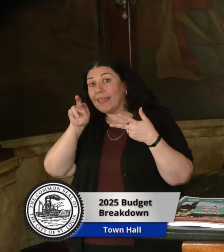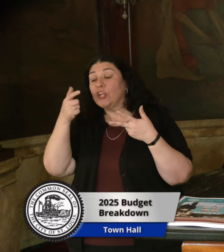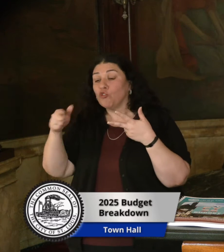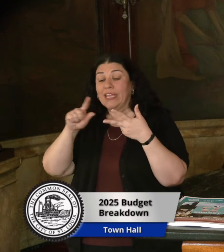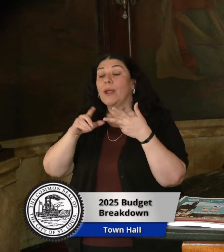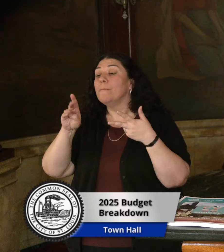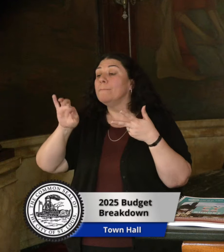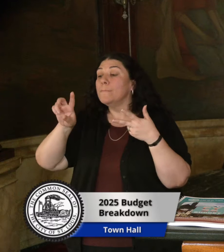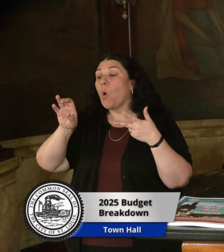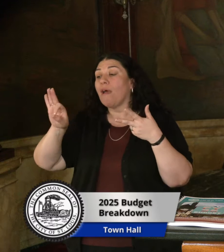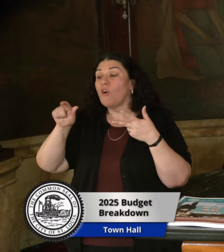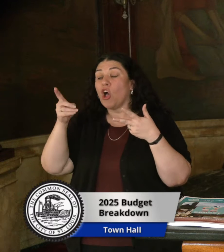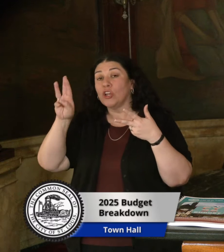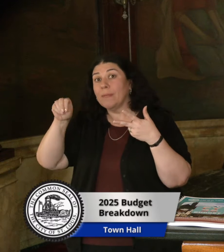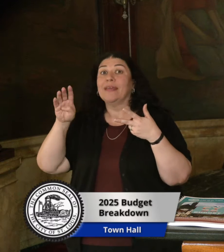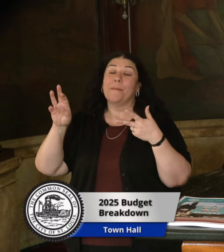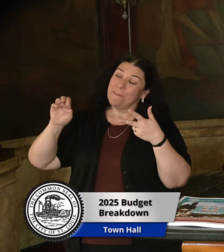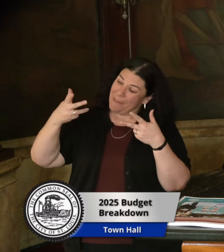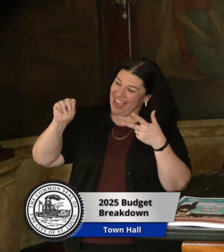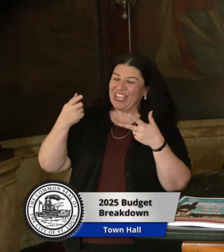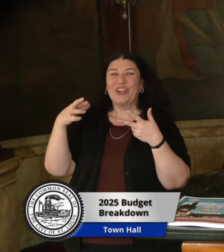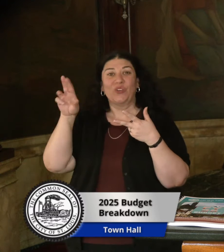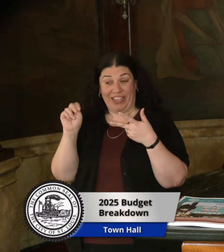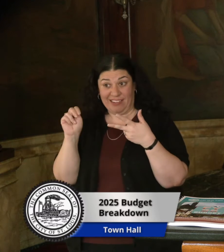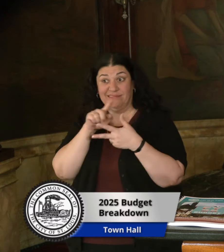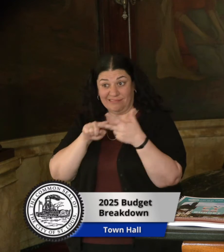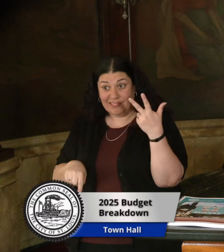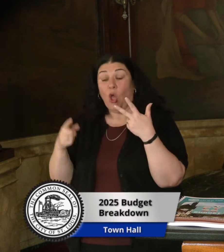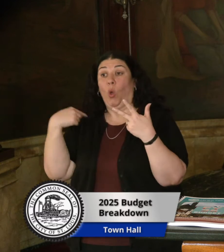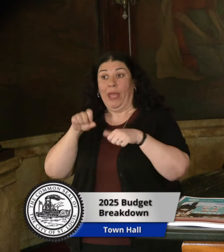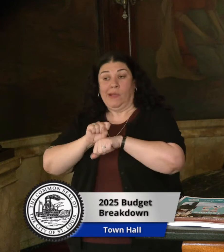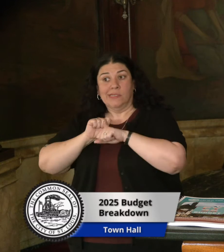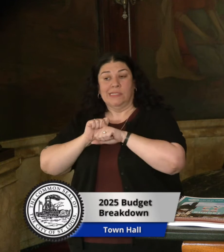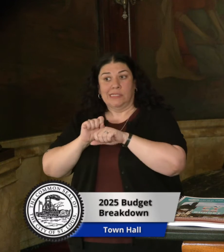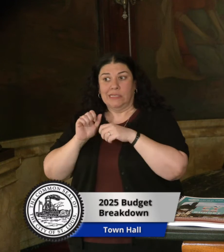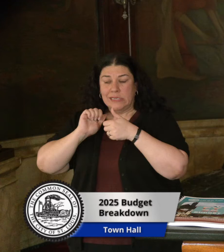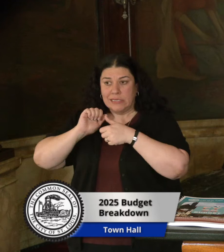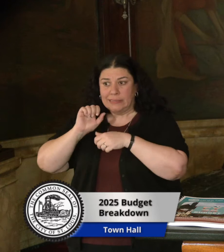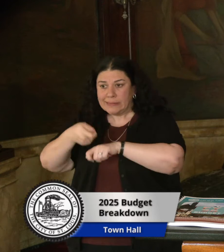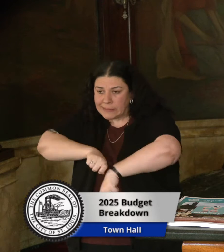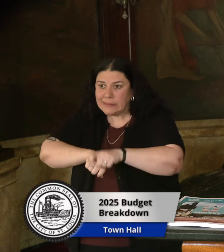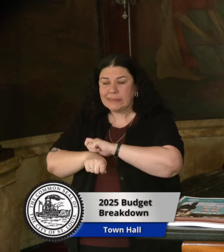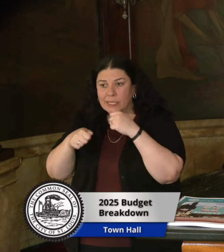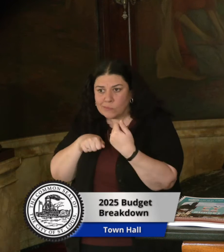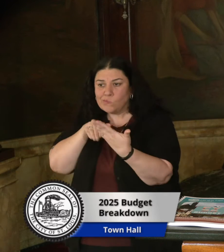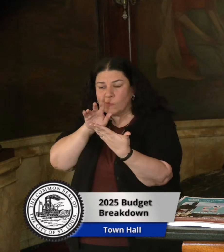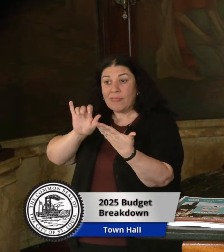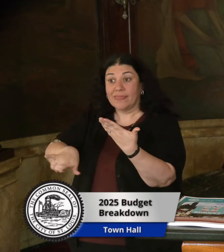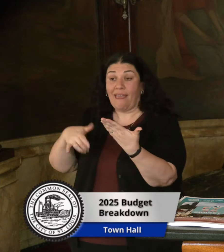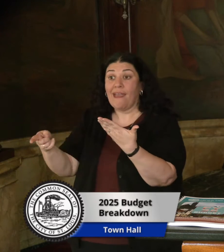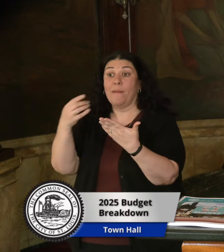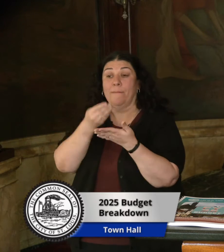of the Board of Aldermen, Megan Green. E&A works together to approve the proposed budget, which will then be presented to the Board of